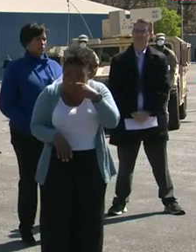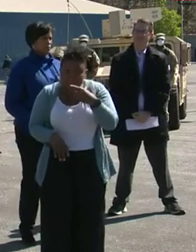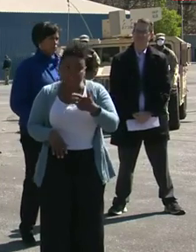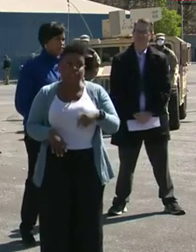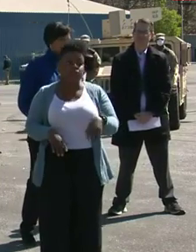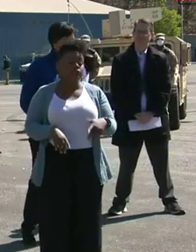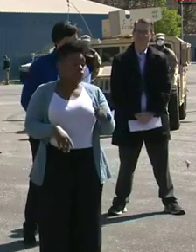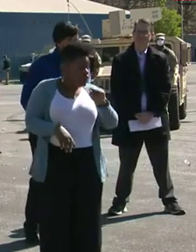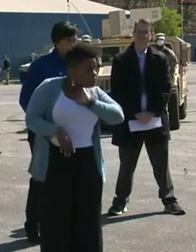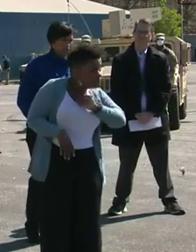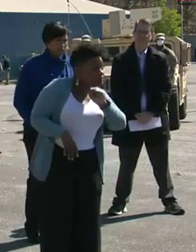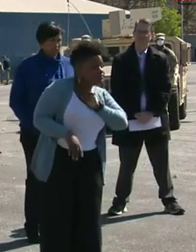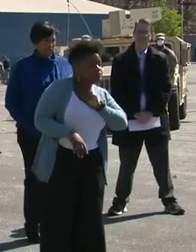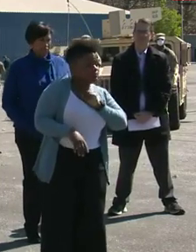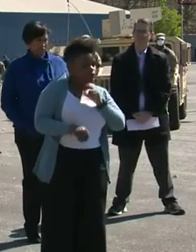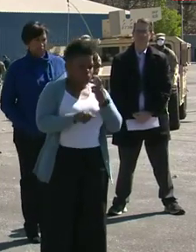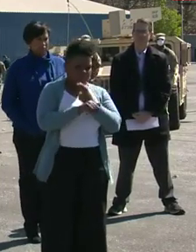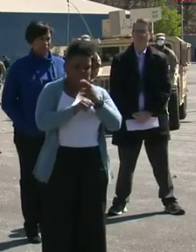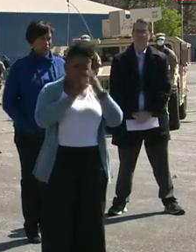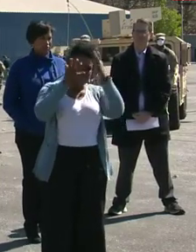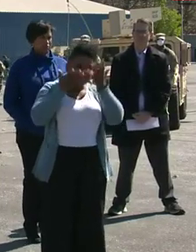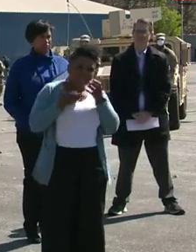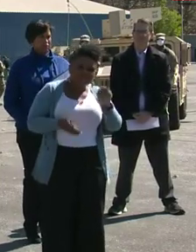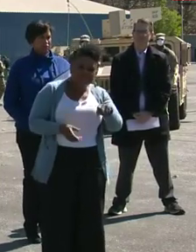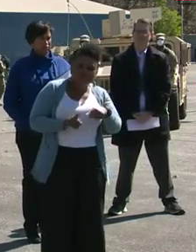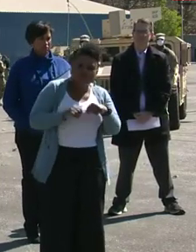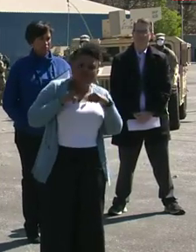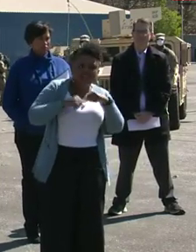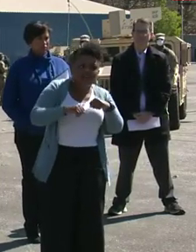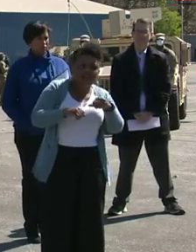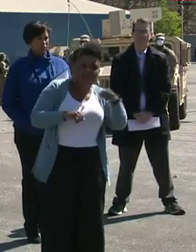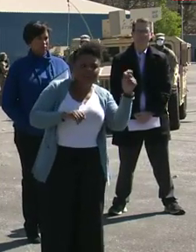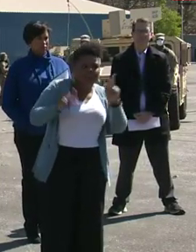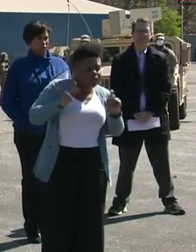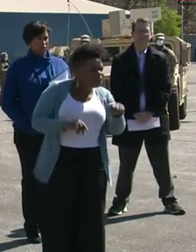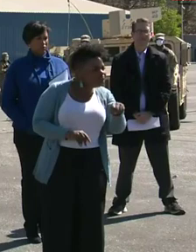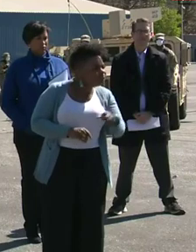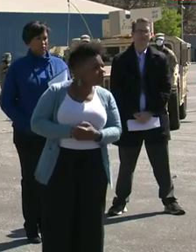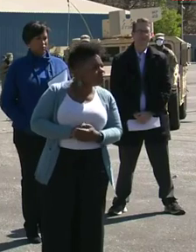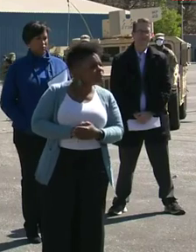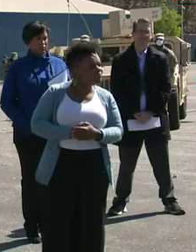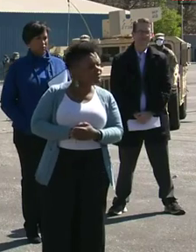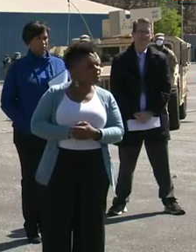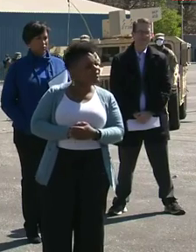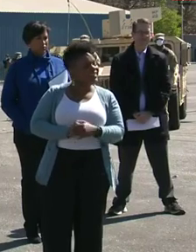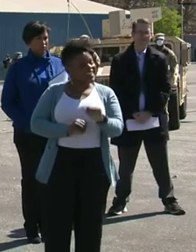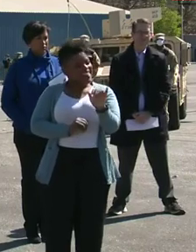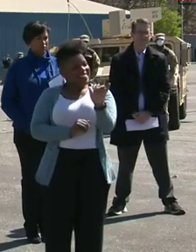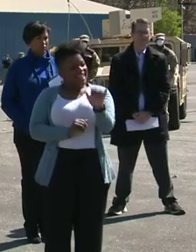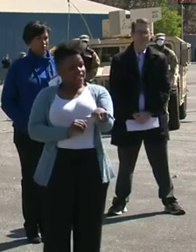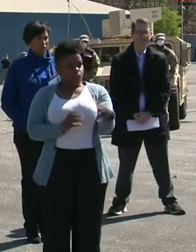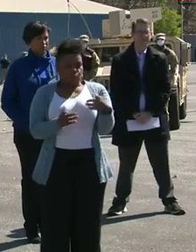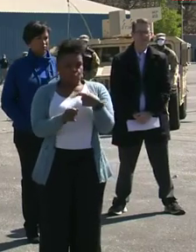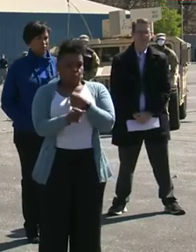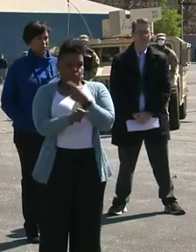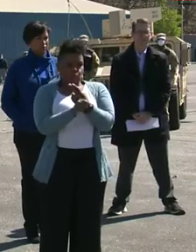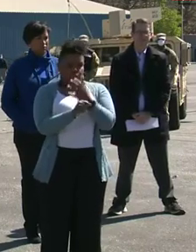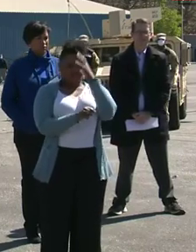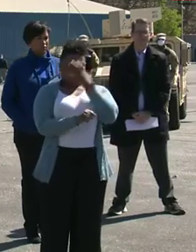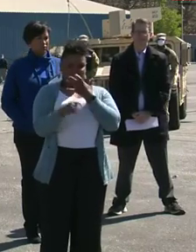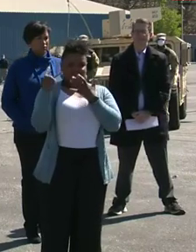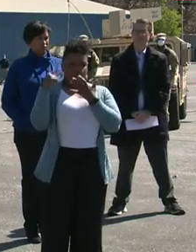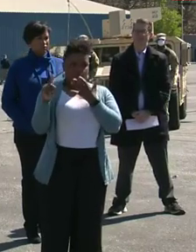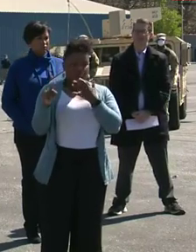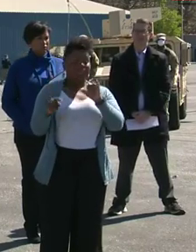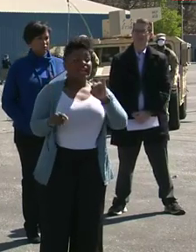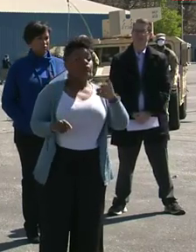people, secretions for coming into you. So that's the duality of a face covering. If we don't properly educate